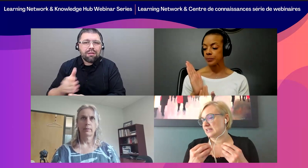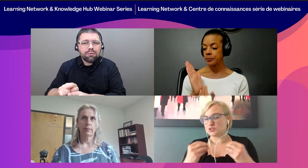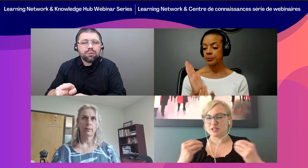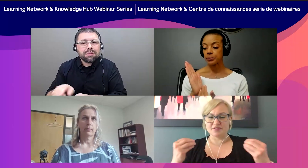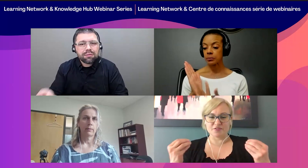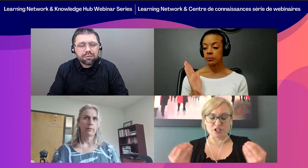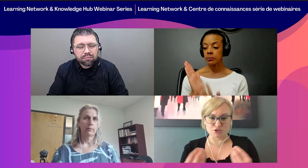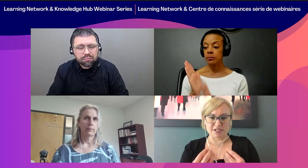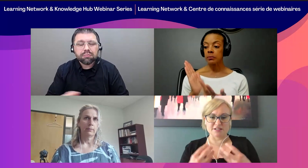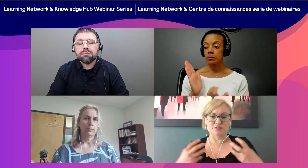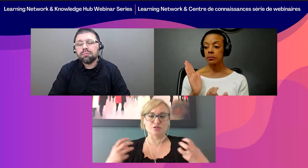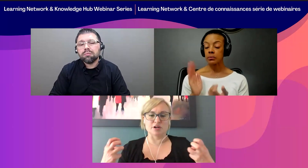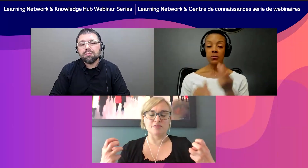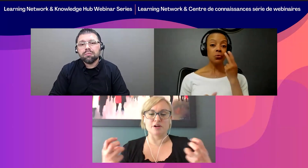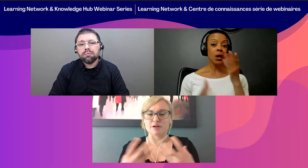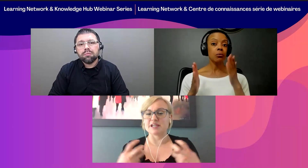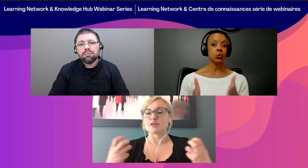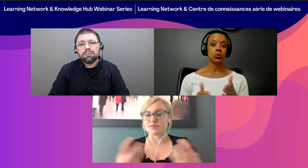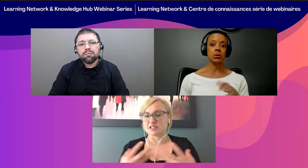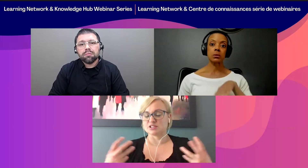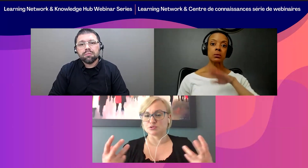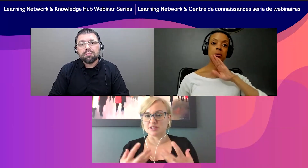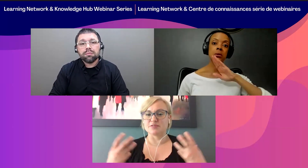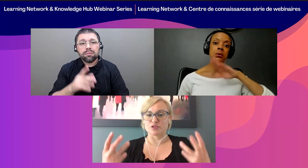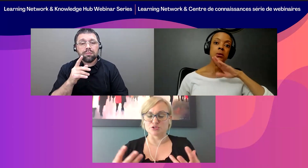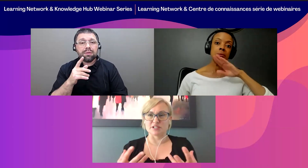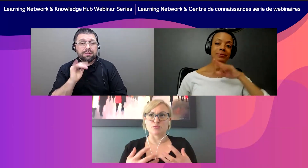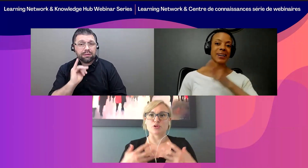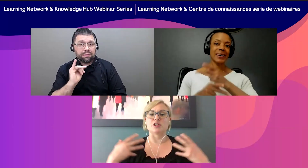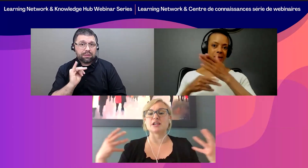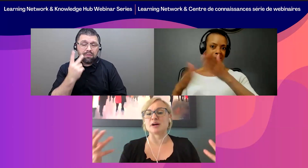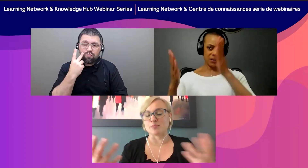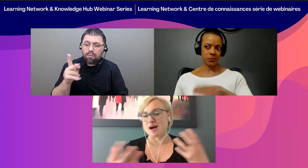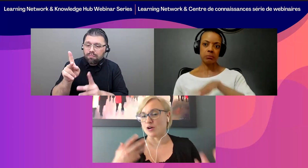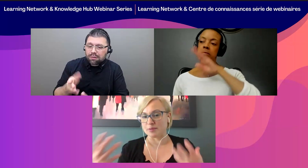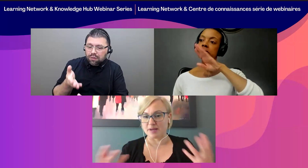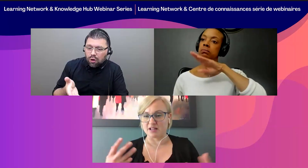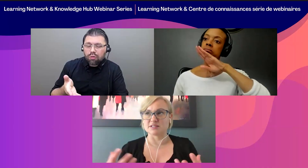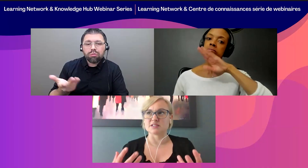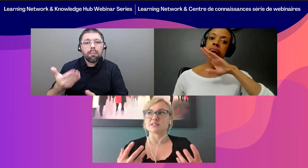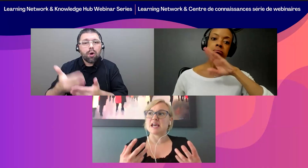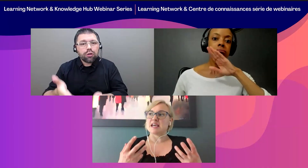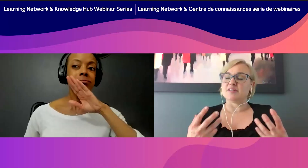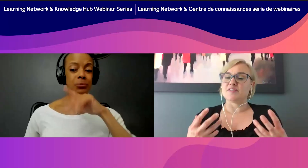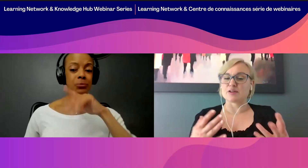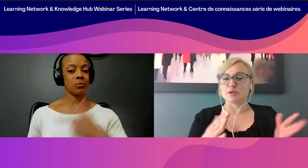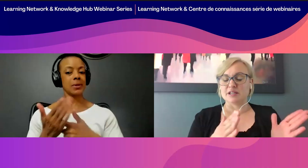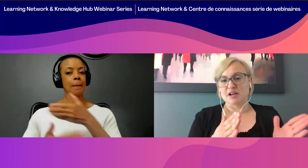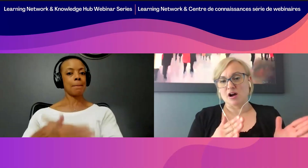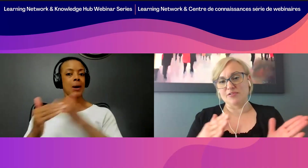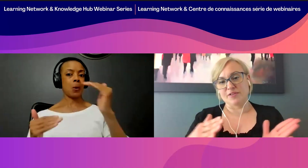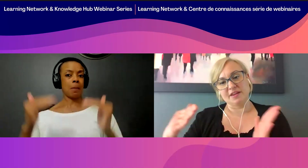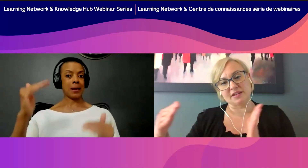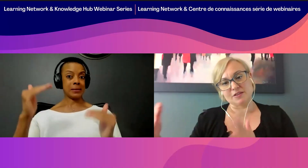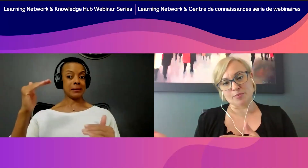somebody that is really frustrated, so a caregiver that's really frustrated, we're talking about power imbalances. In fact,